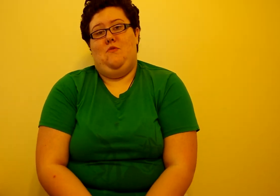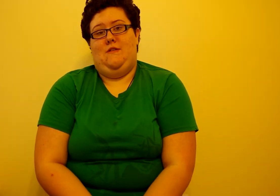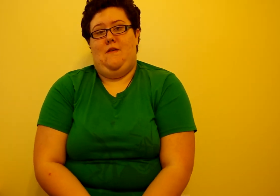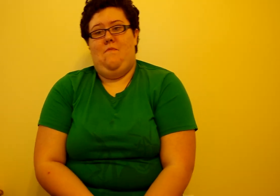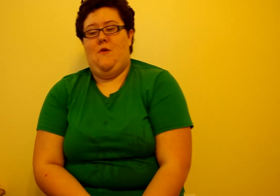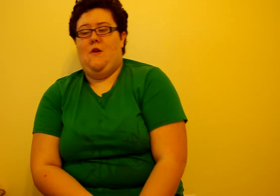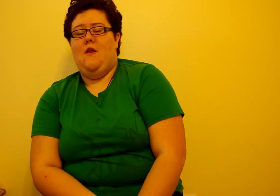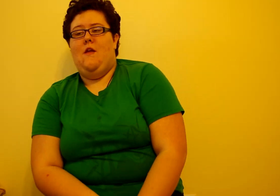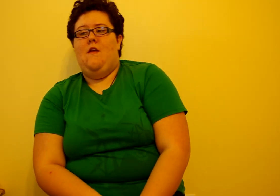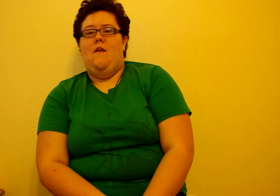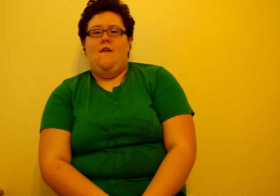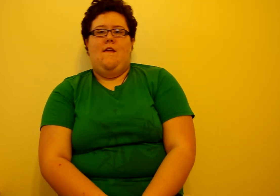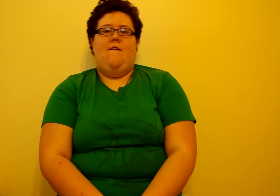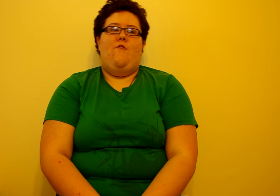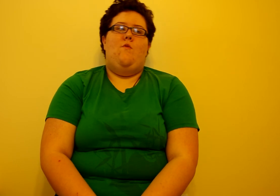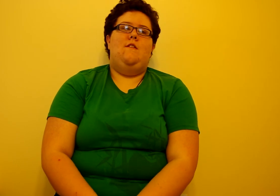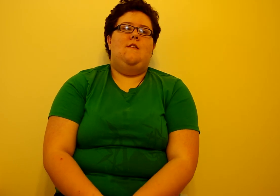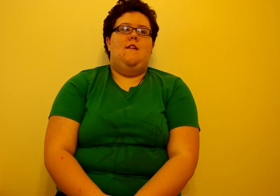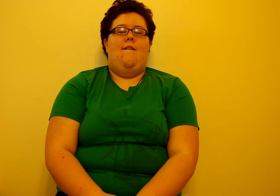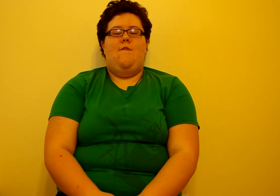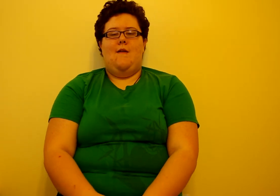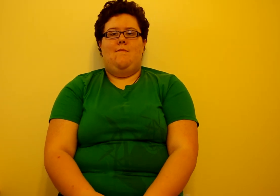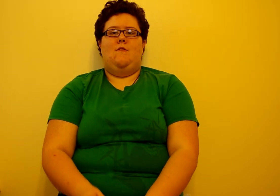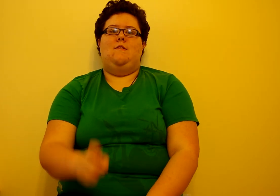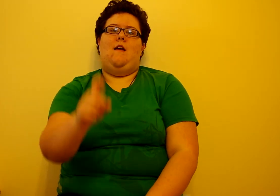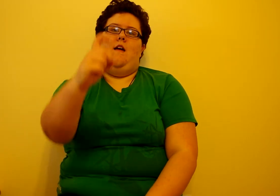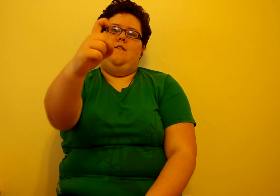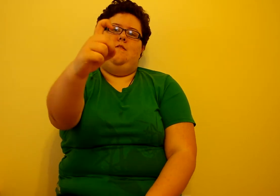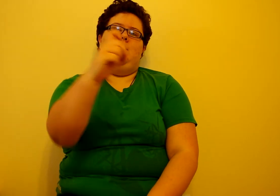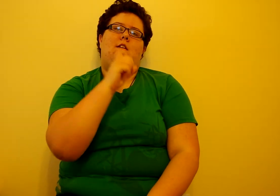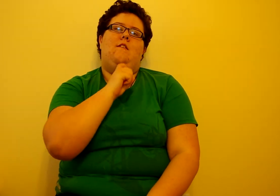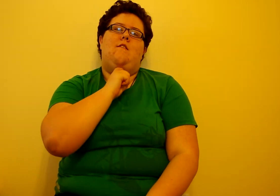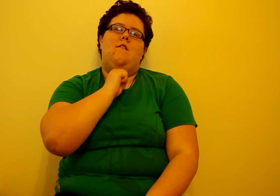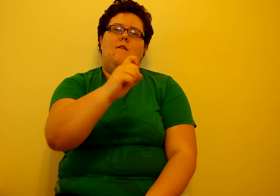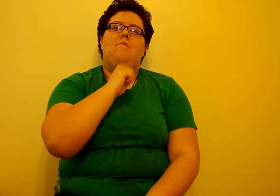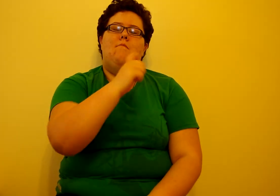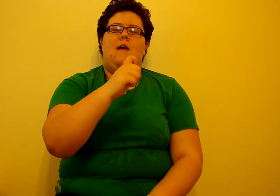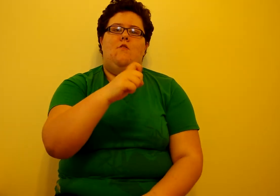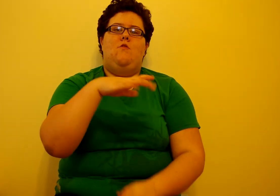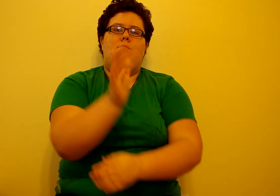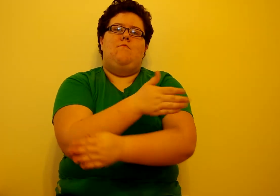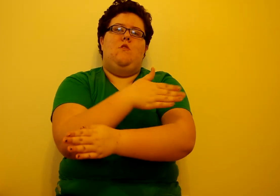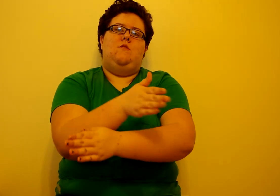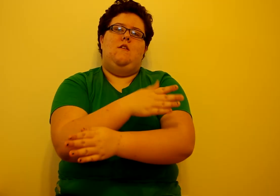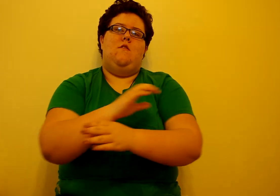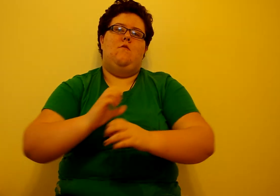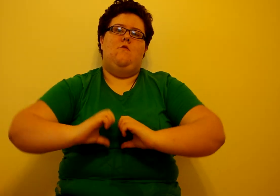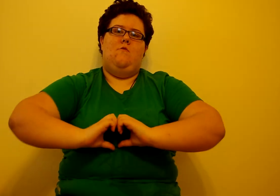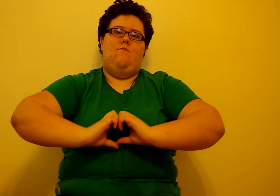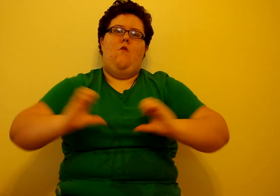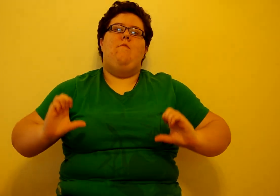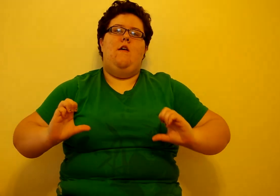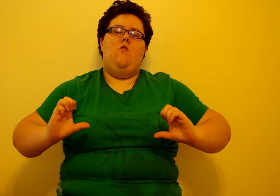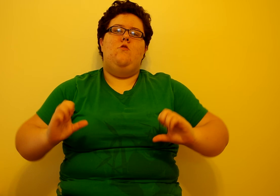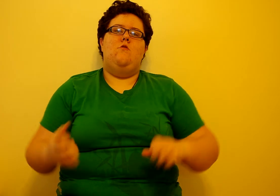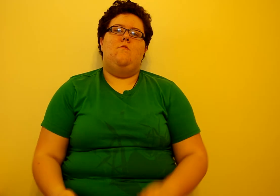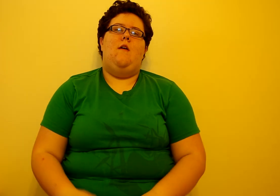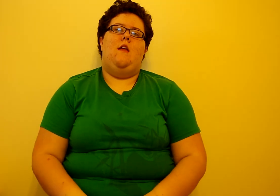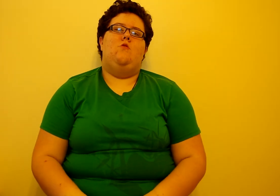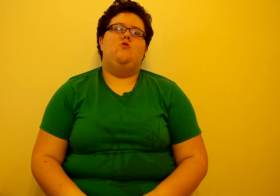music, but if you want to sign heavy metal music, I'd sign metal music broke my heart. I usually